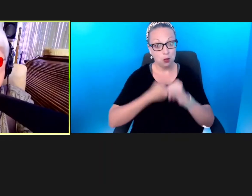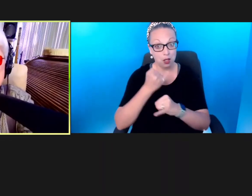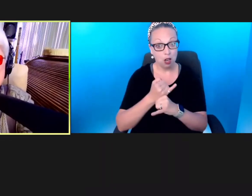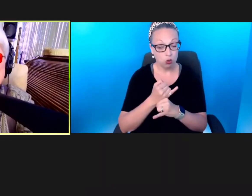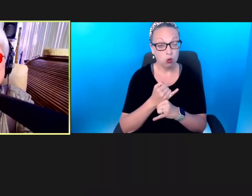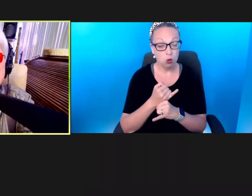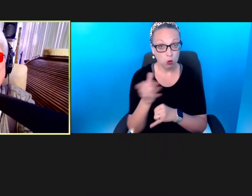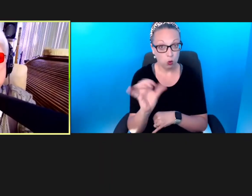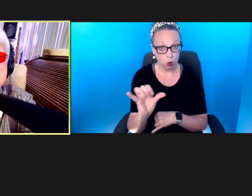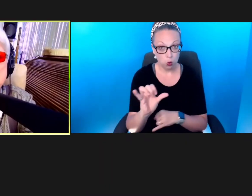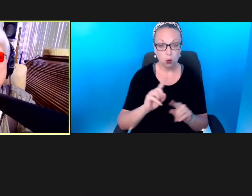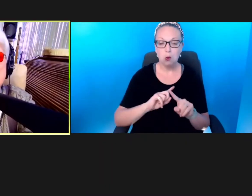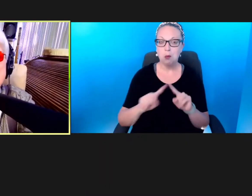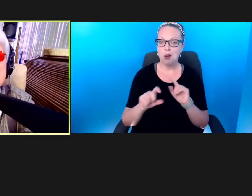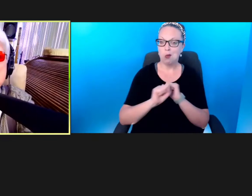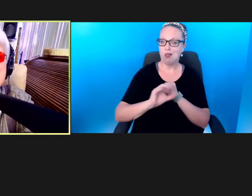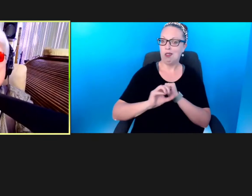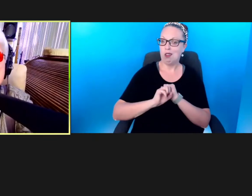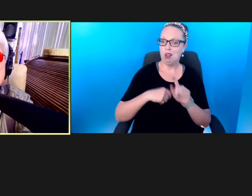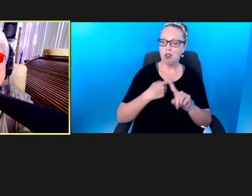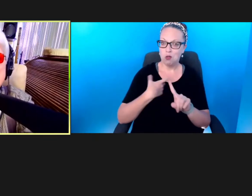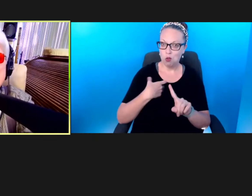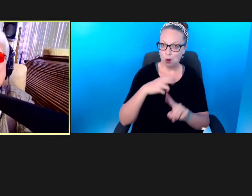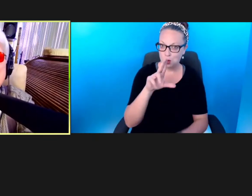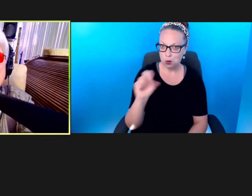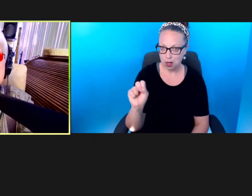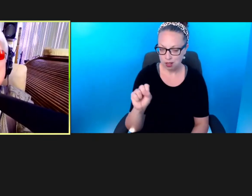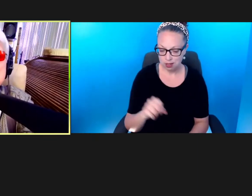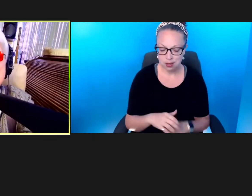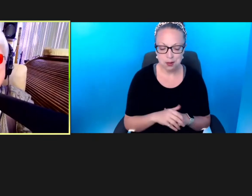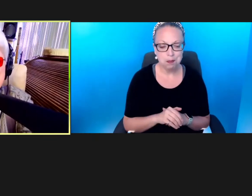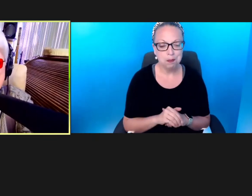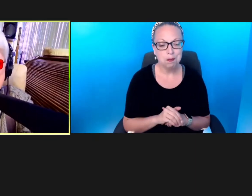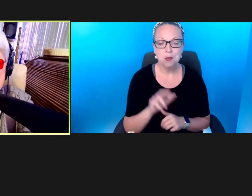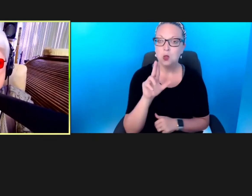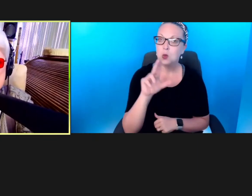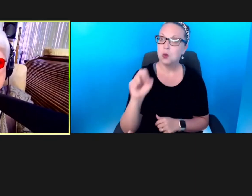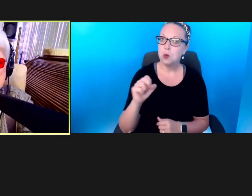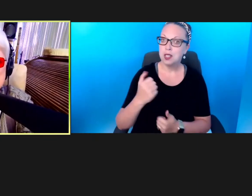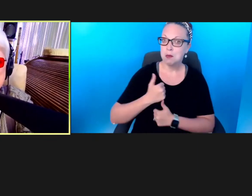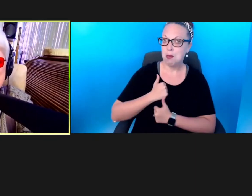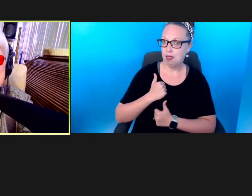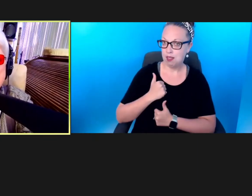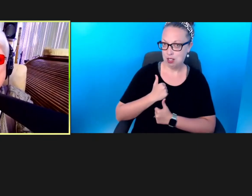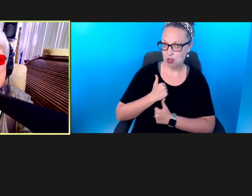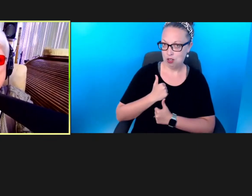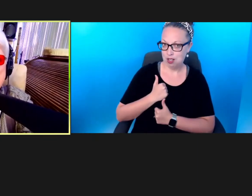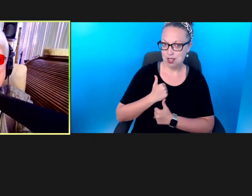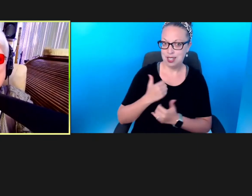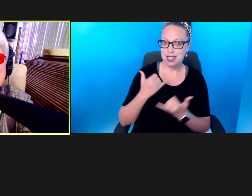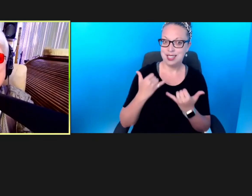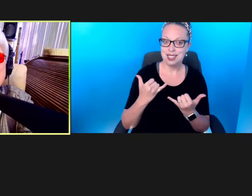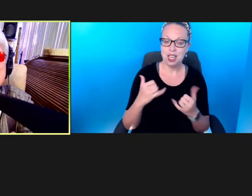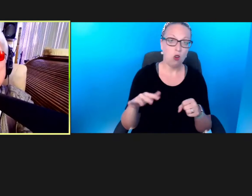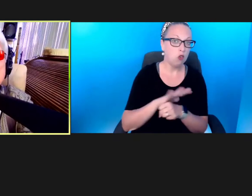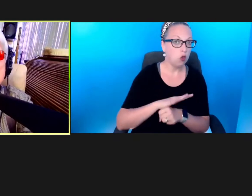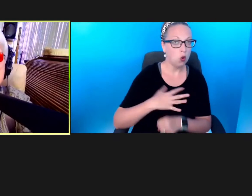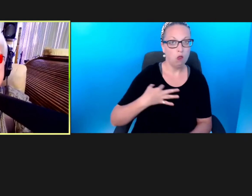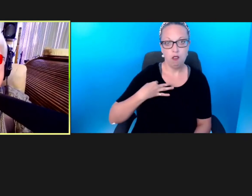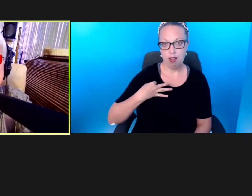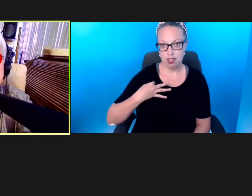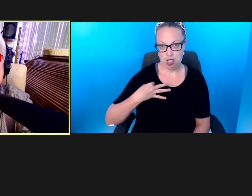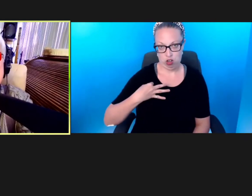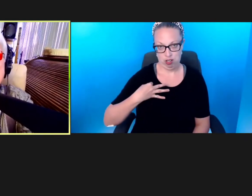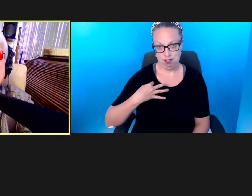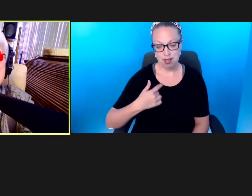but since we're broadcasting from the United States military is now completely voluntary. And I'm proud to